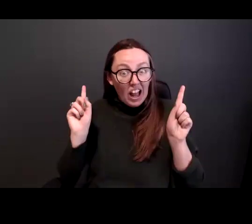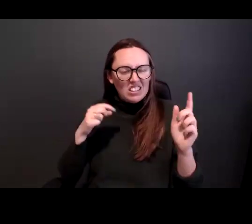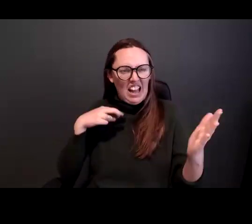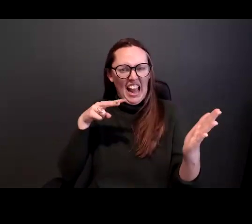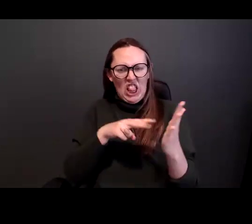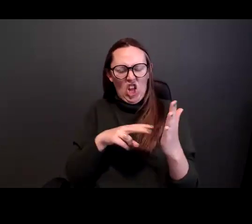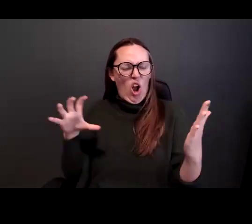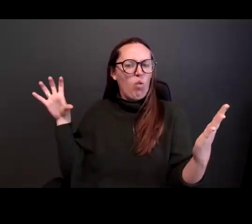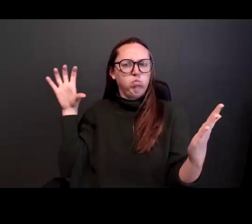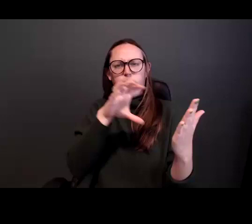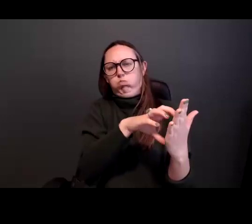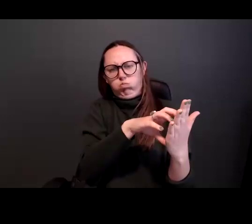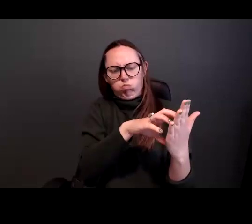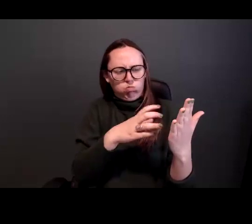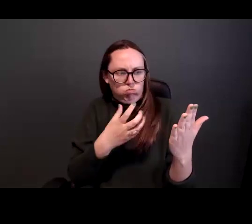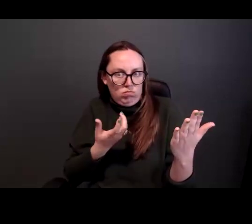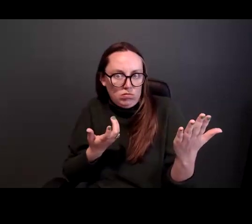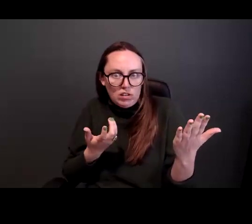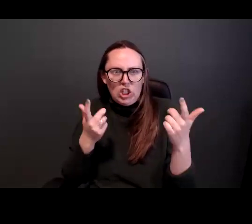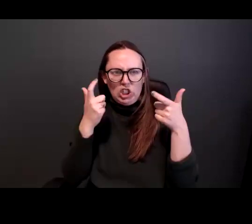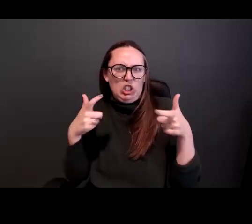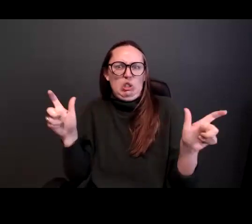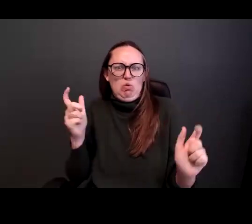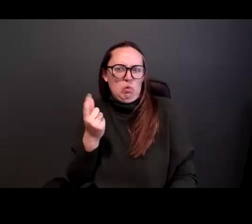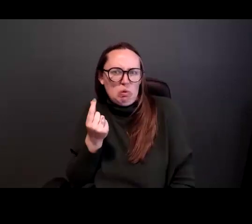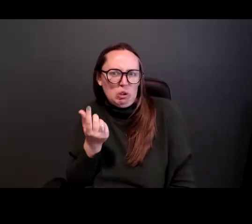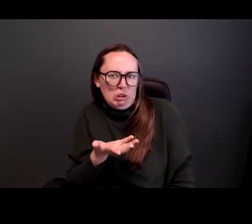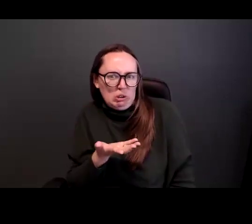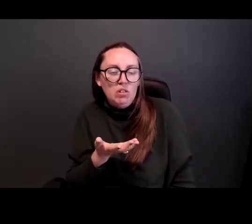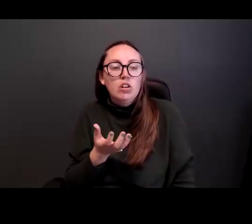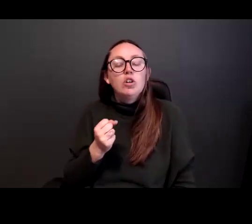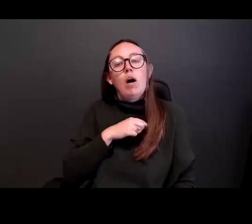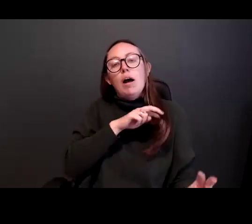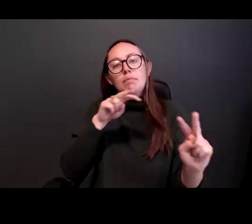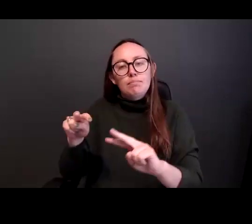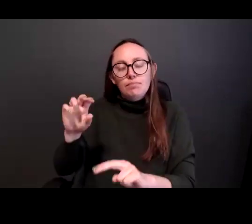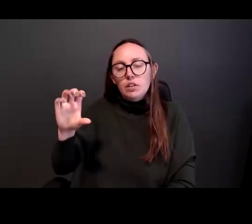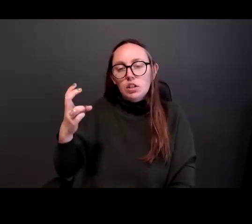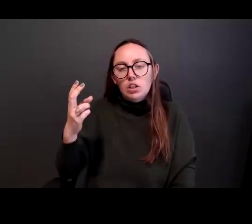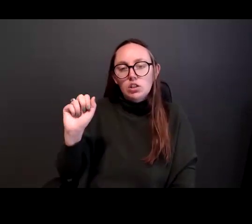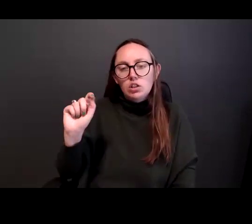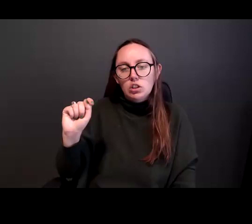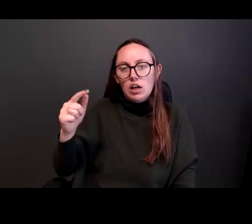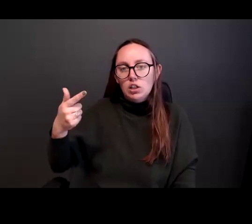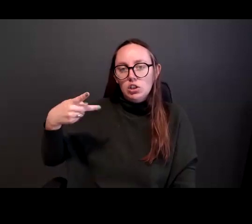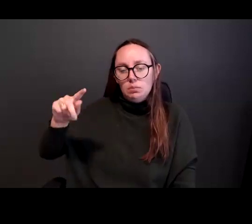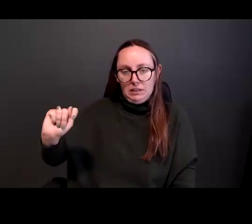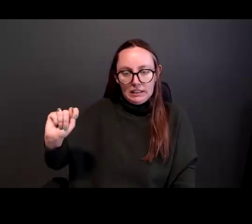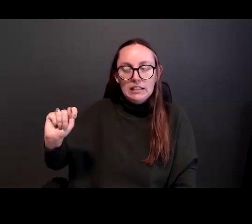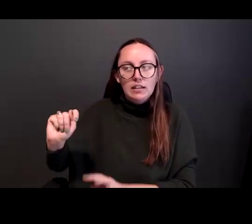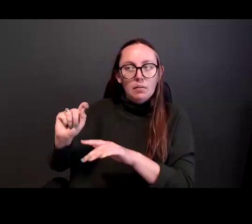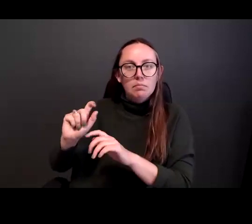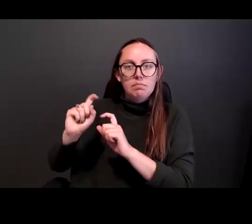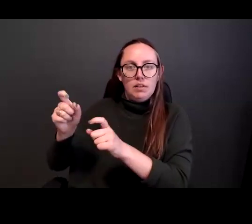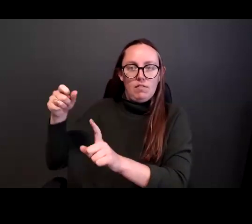that text. Let me break it down. So I go over to ChatGPT and give it a prompt, and I say, ChatGPT, take this monologue and number each line as in